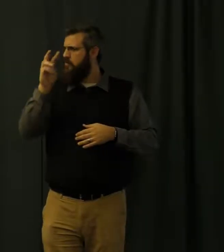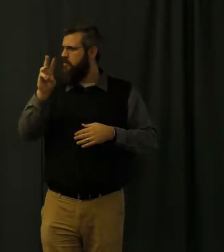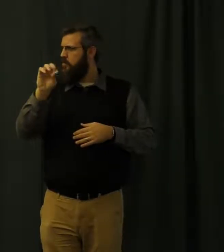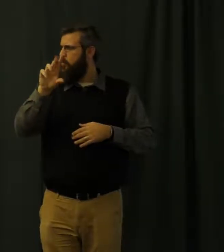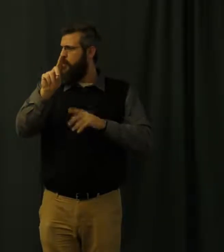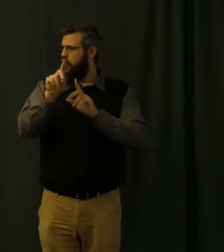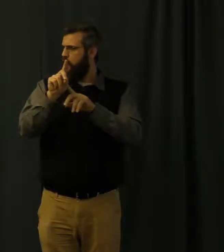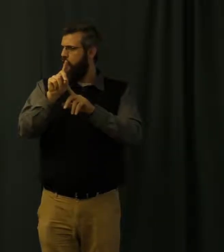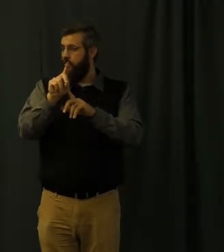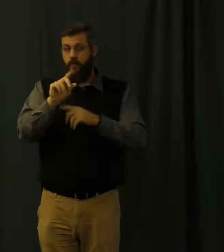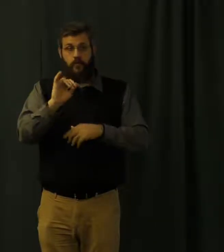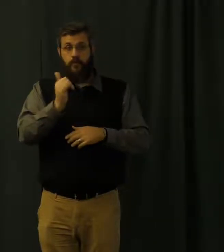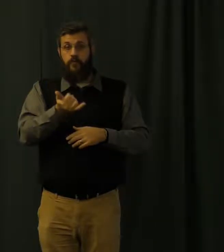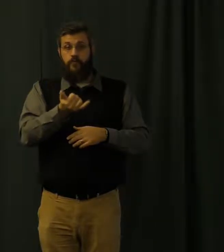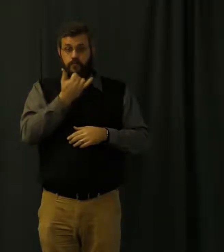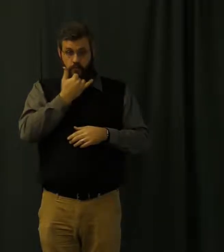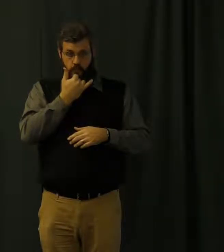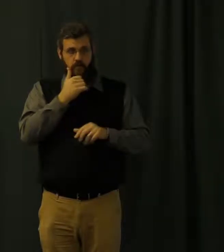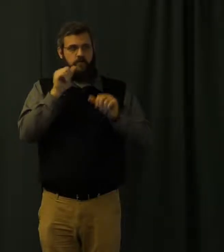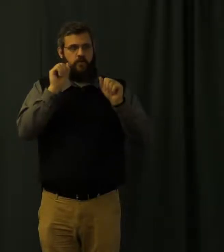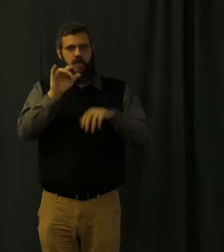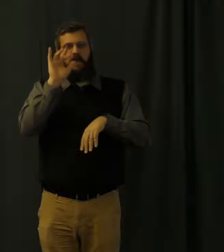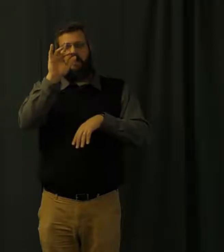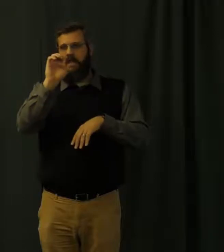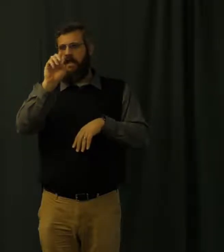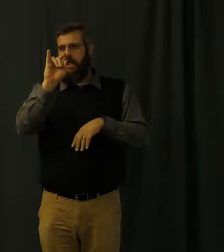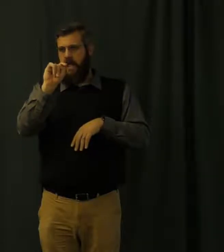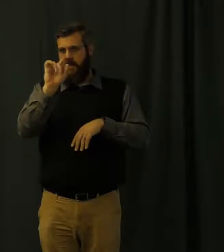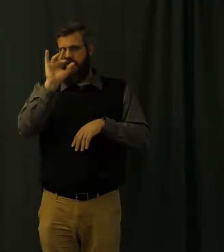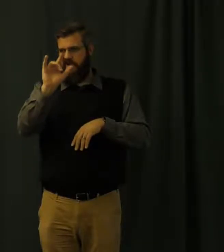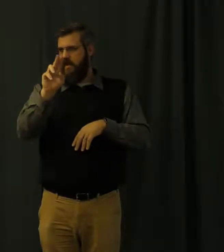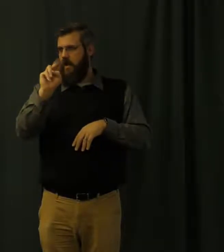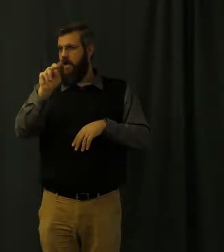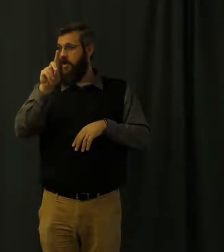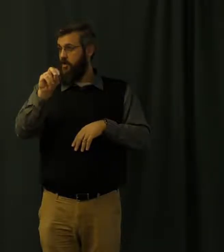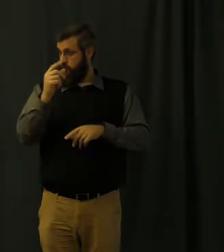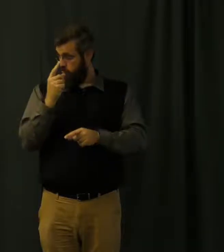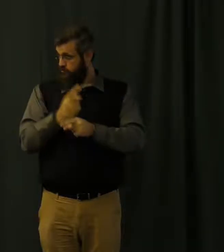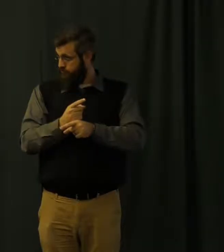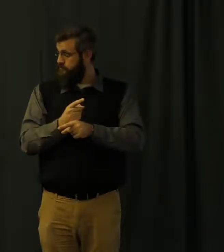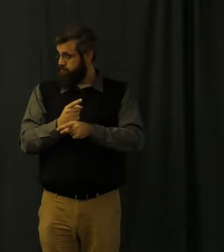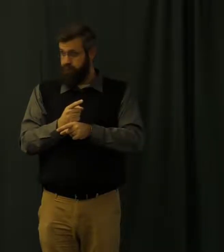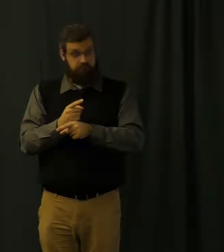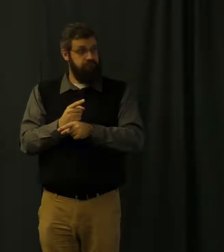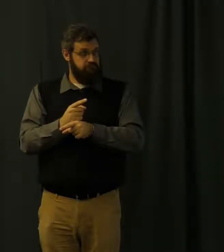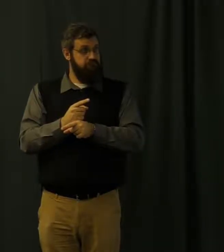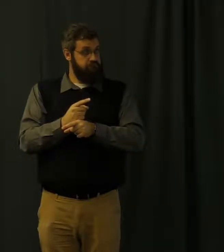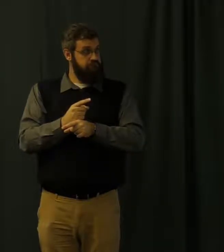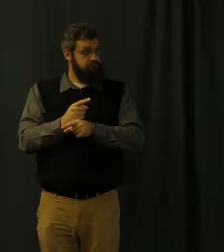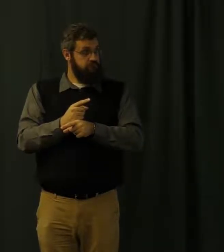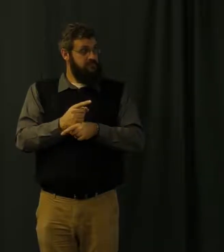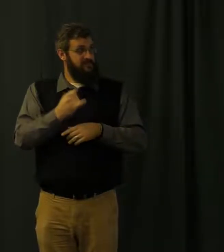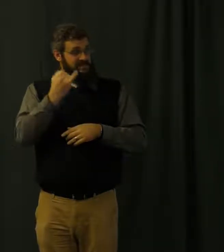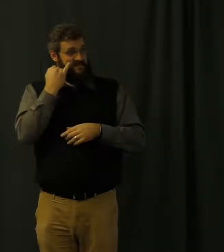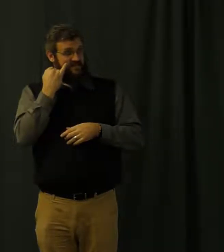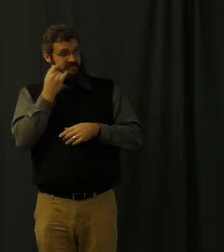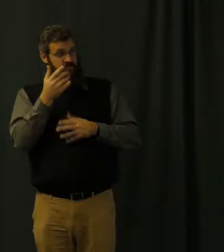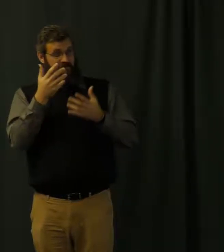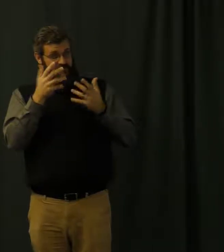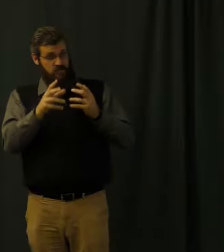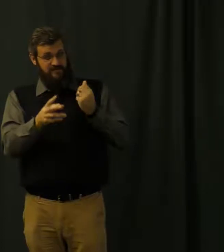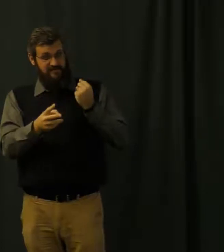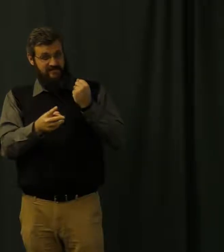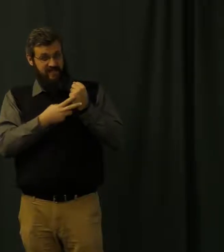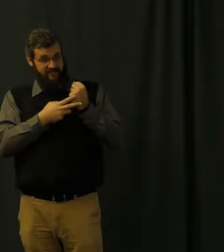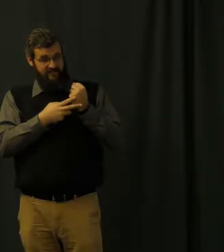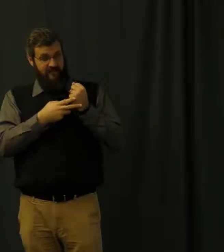when you make a mistake, you can do edit, undo, right? It's not a big deal. But if you have saved,